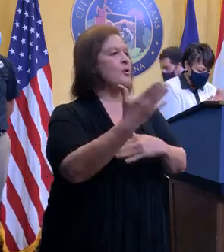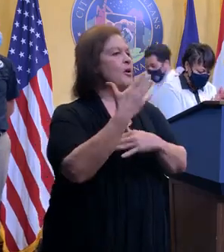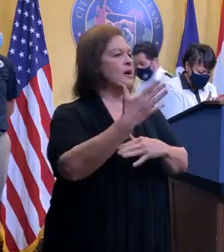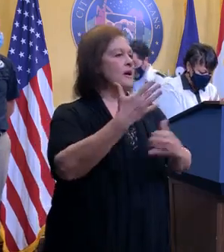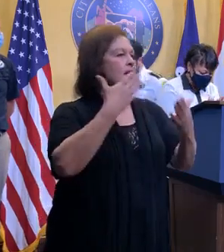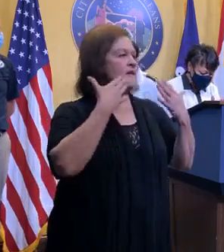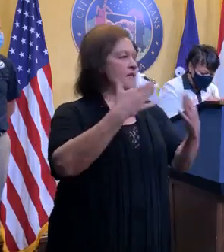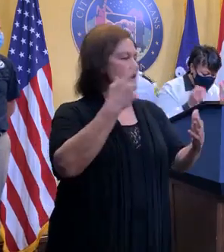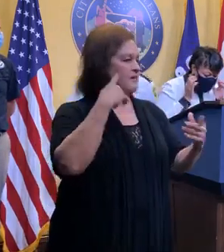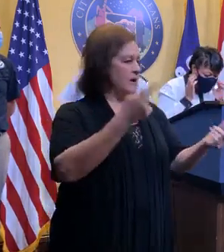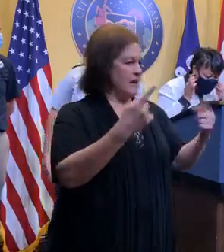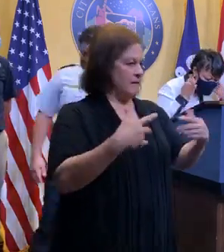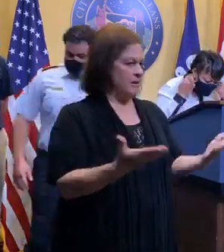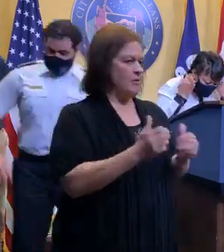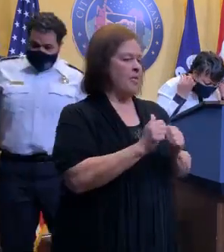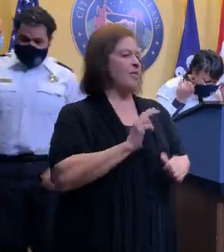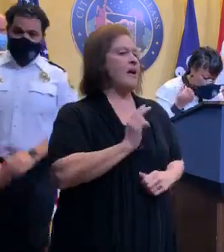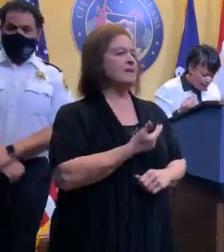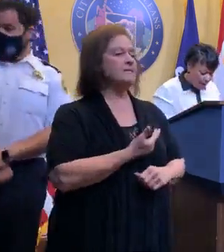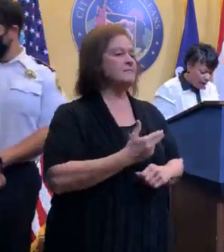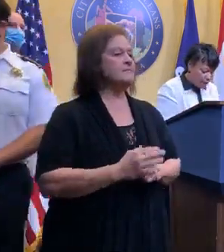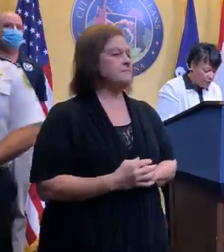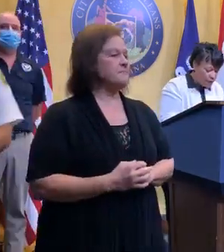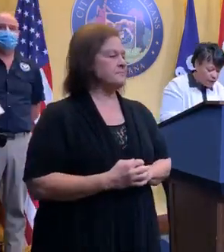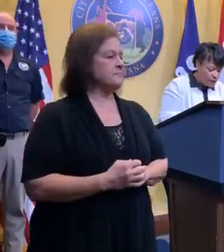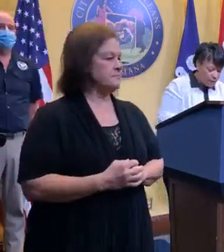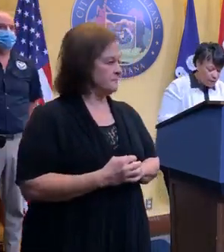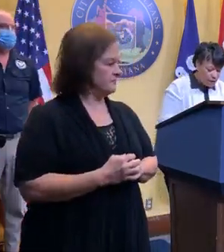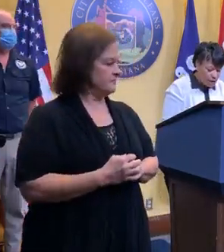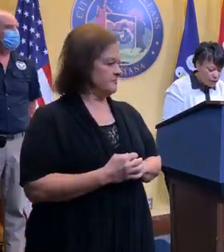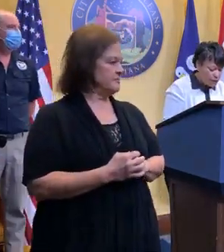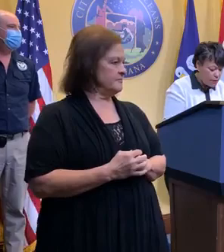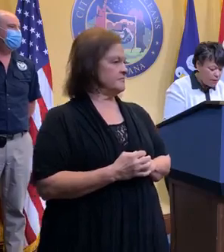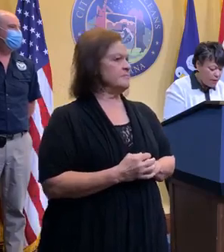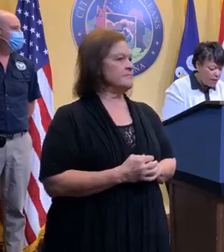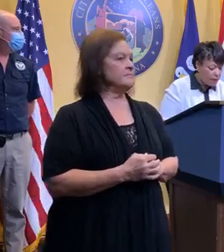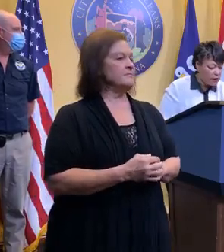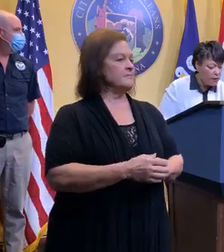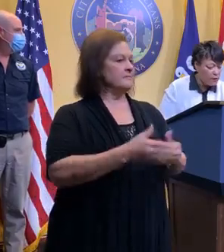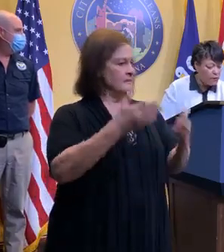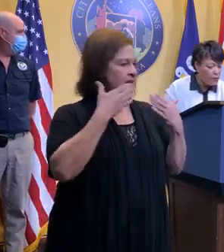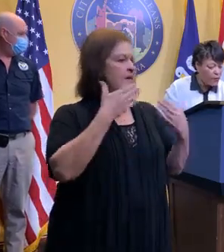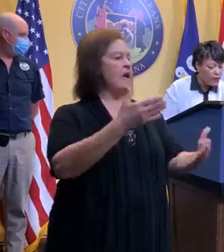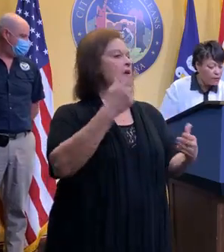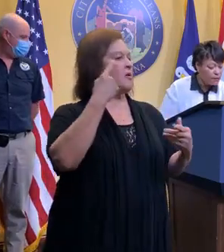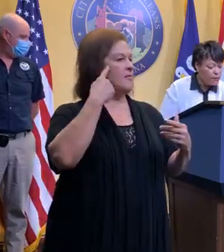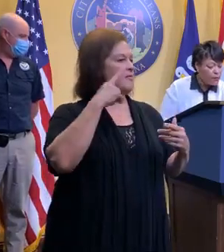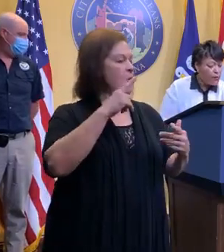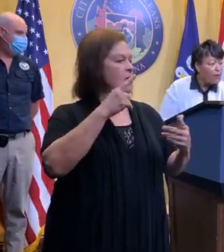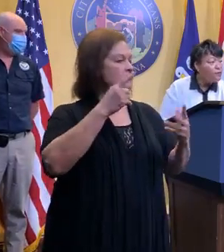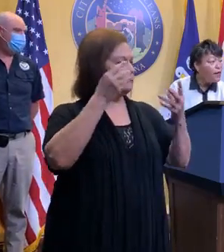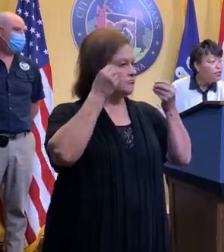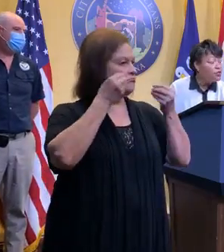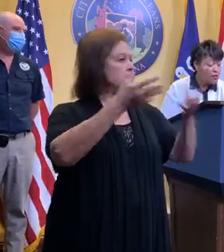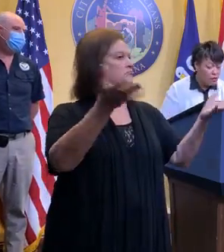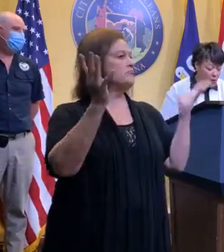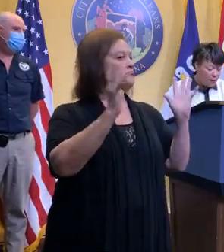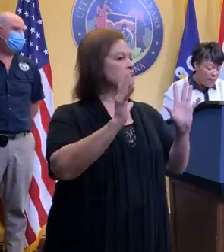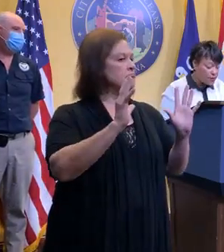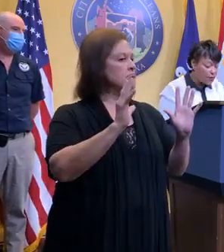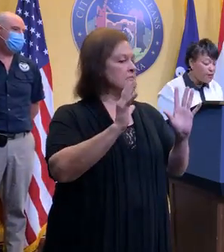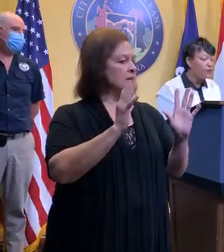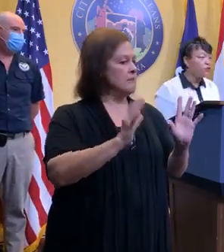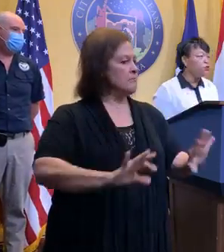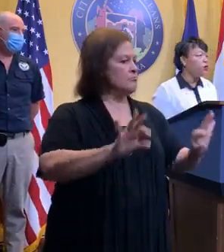Good morning. Thank you all for being here with us and for just getting out the important